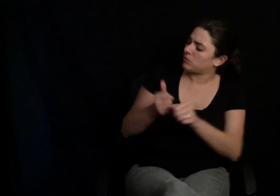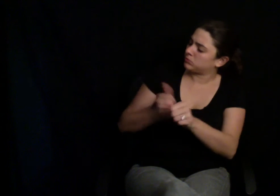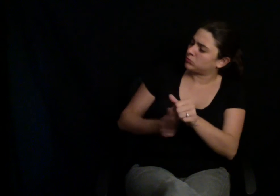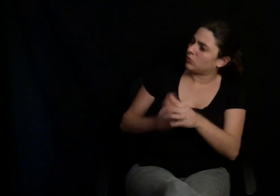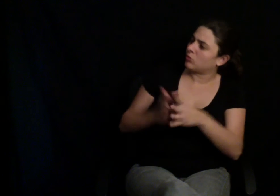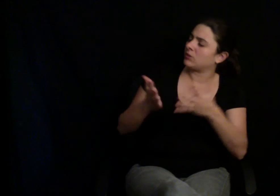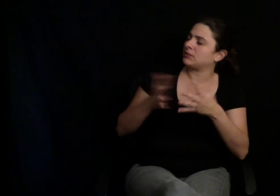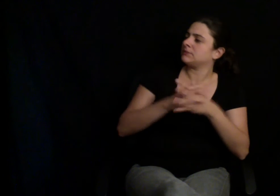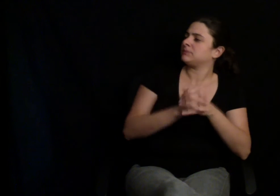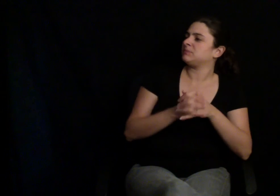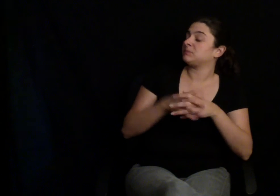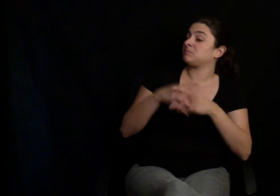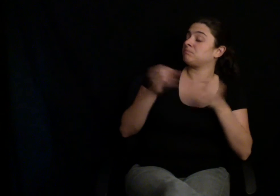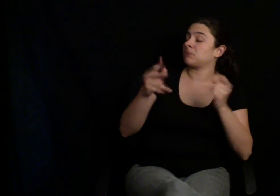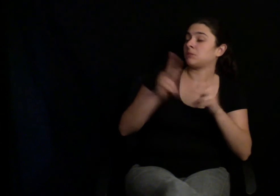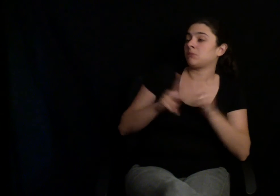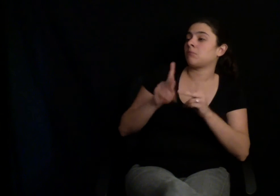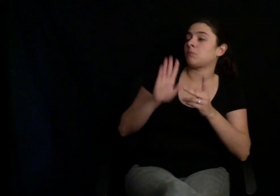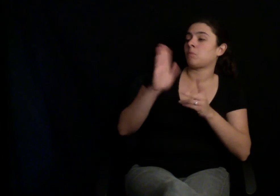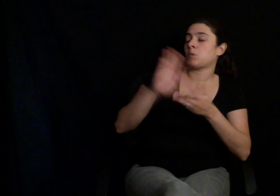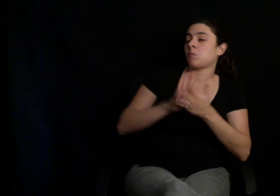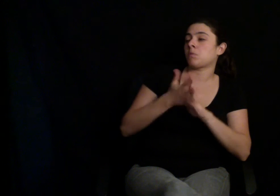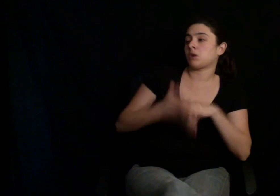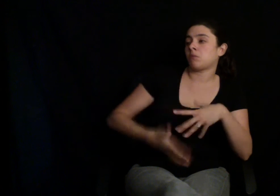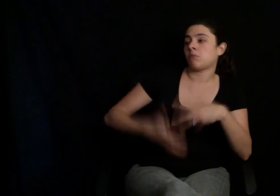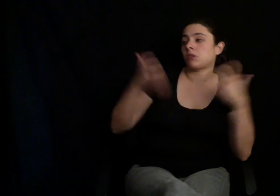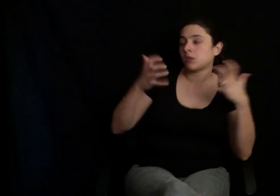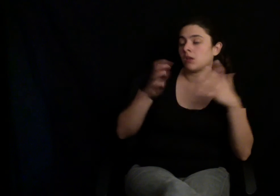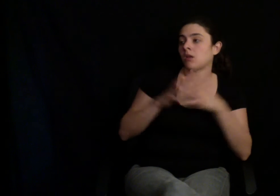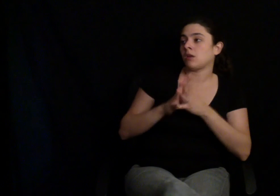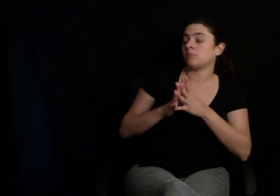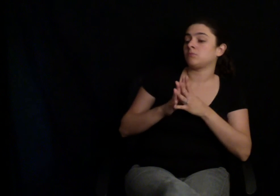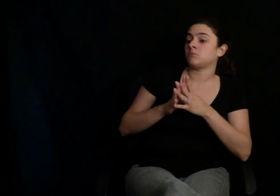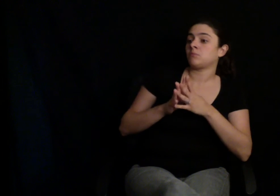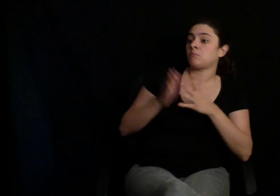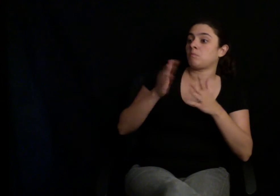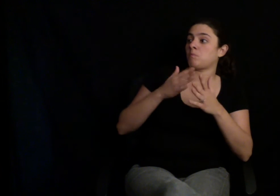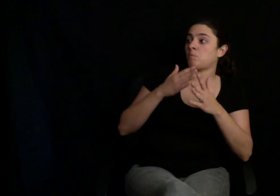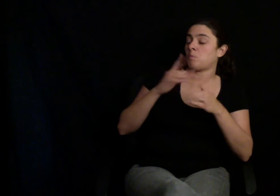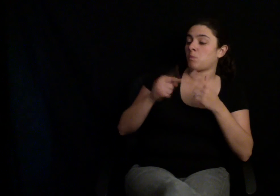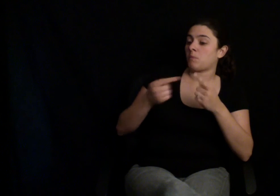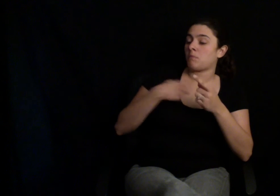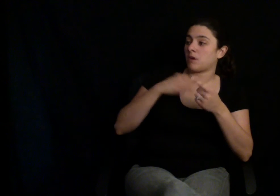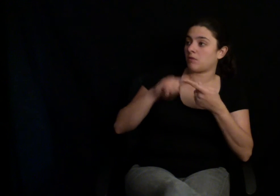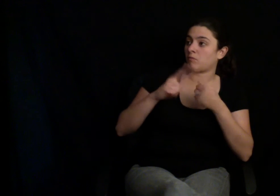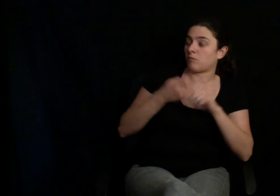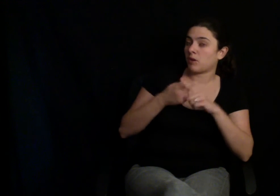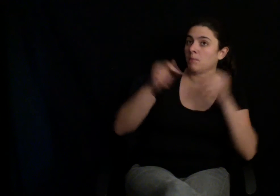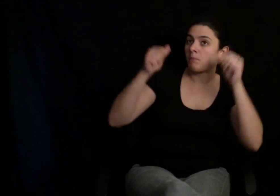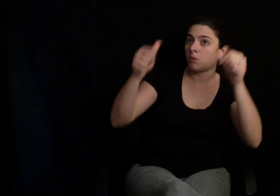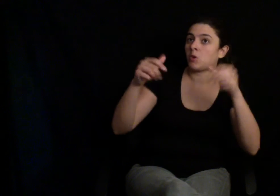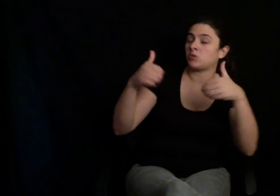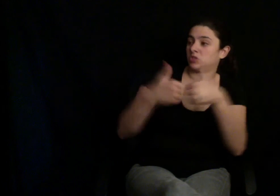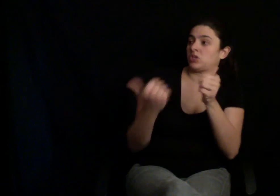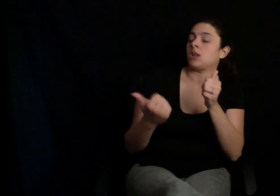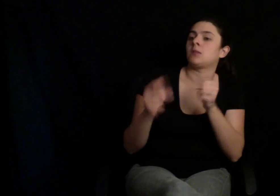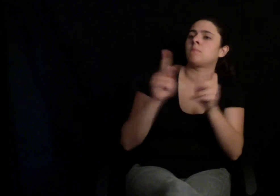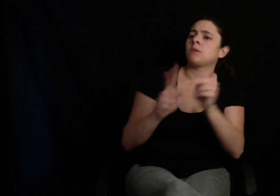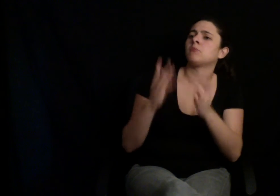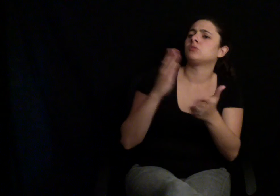of controversy when he asked people to join him in a challenge of no alcohol and no masturbation for a month. It caused an uproar, covered in outlets such